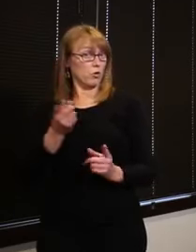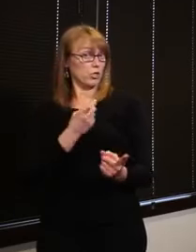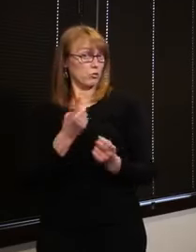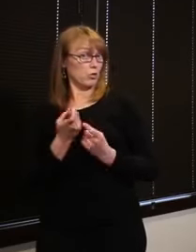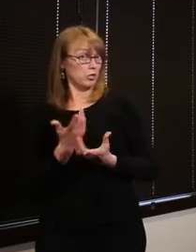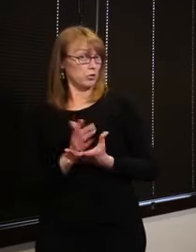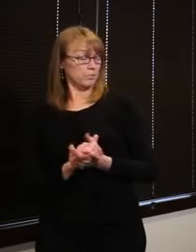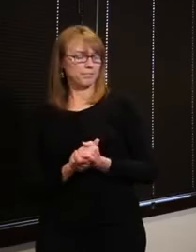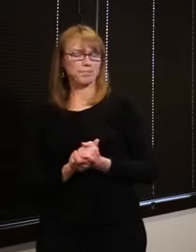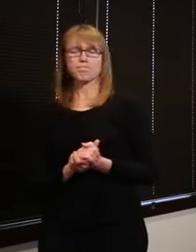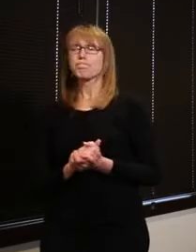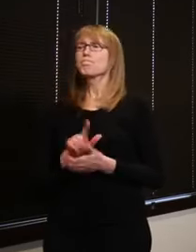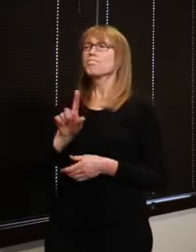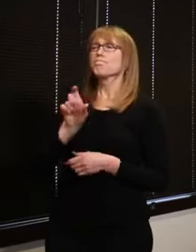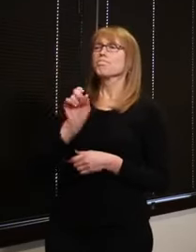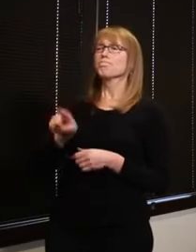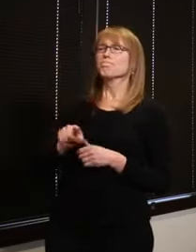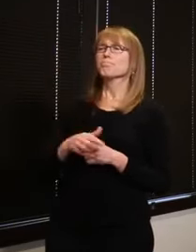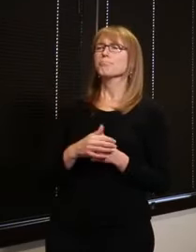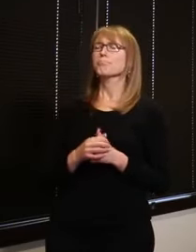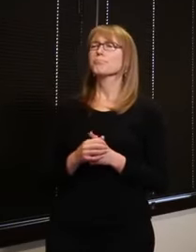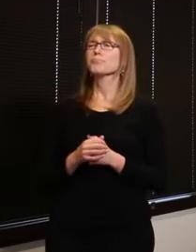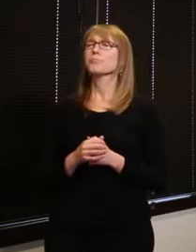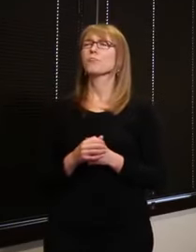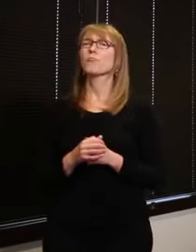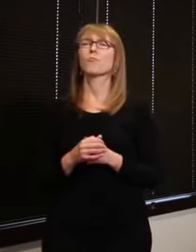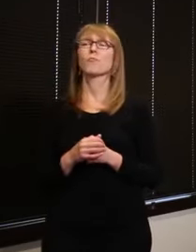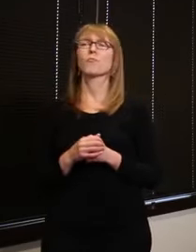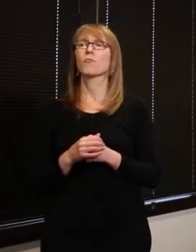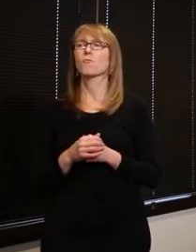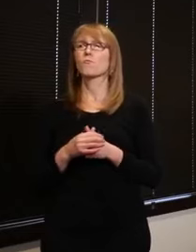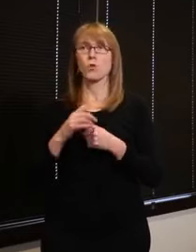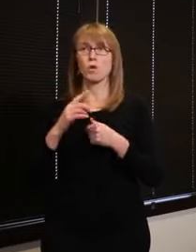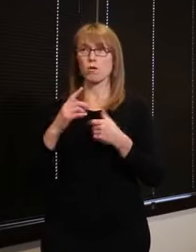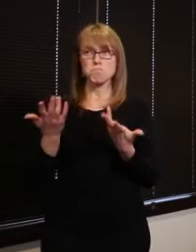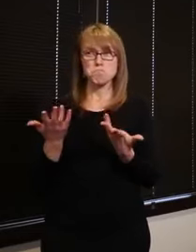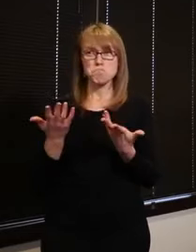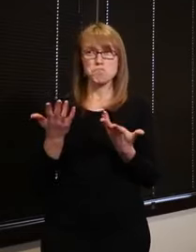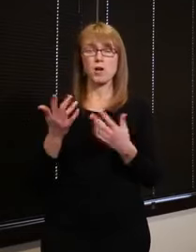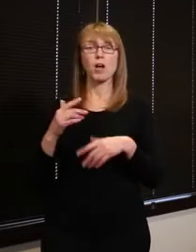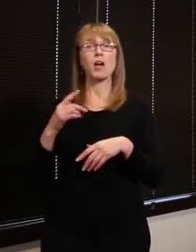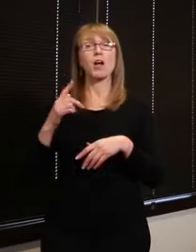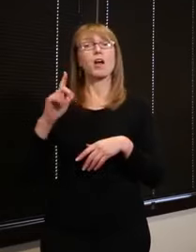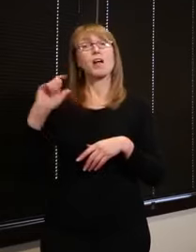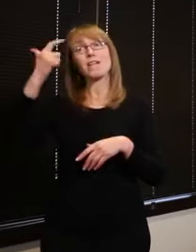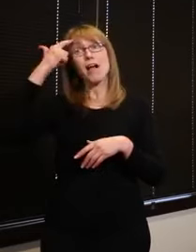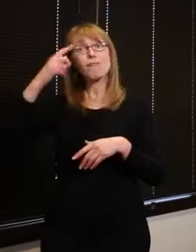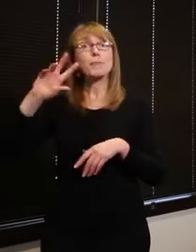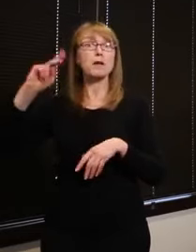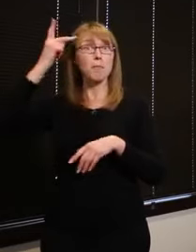When should governments in the area relax restrictions on business closures or shelter-in-place orders?